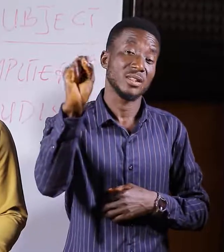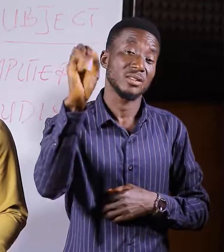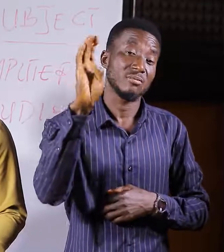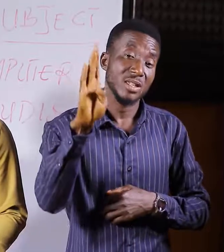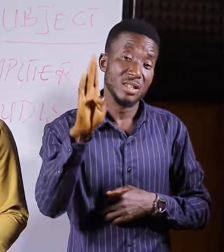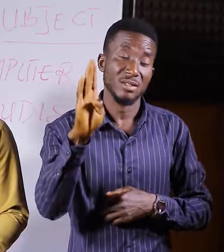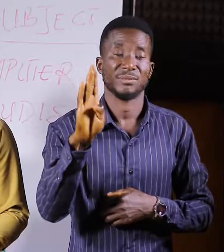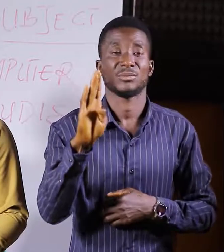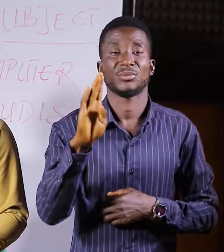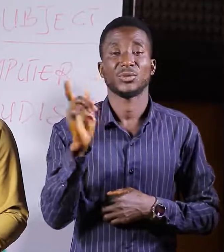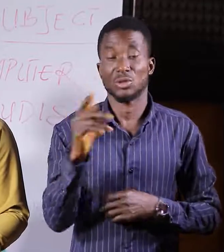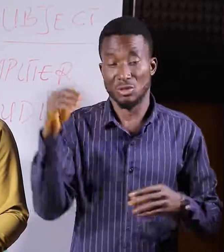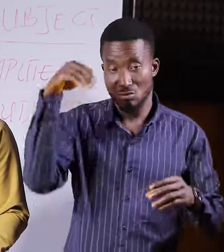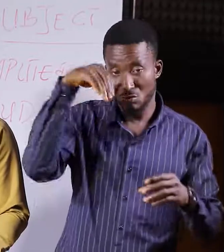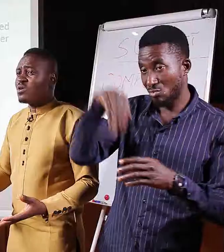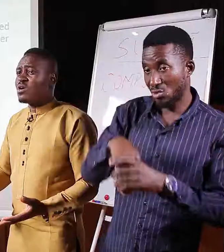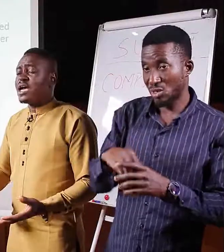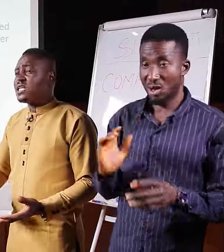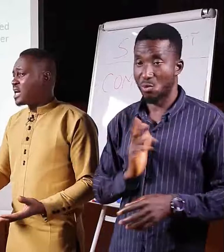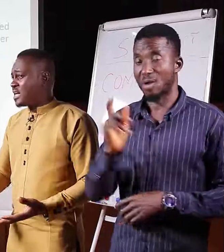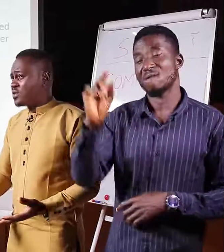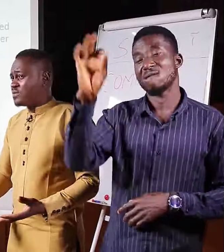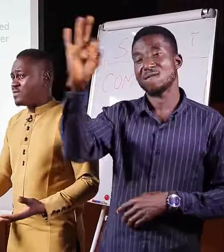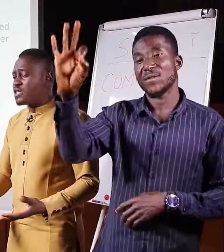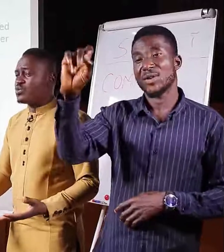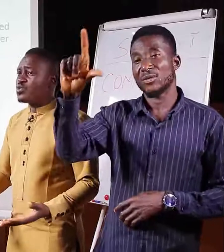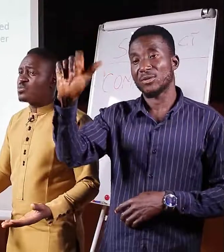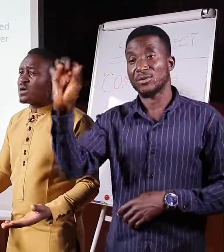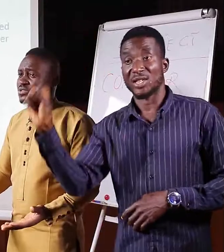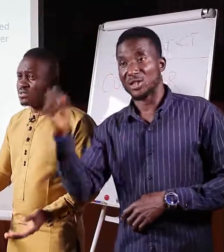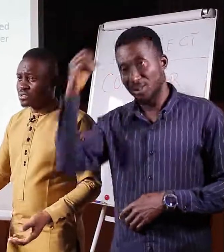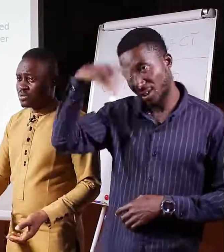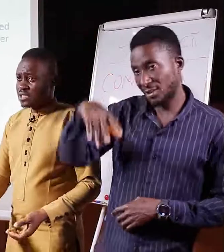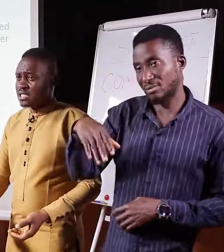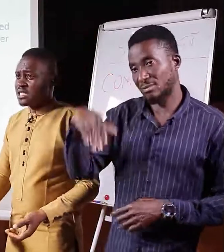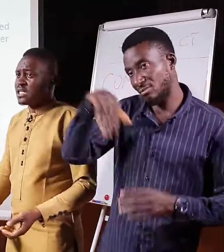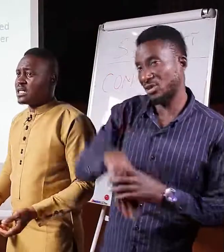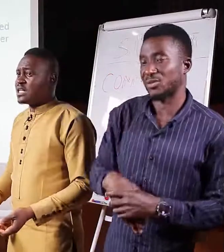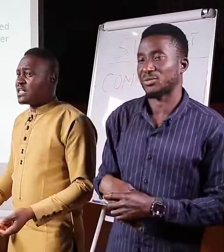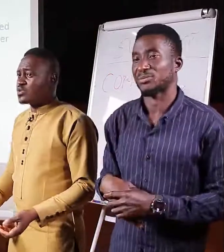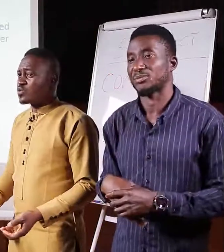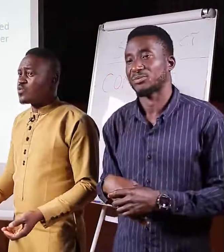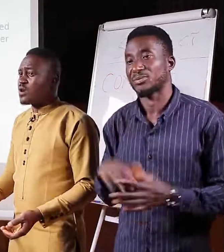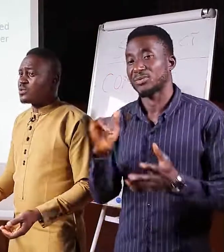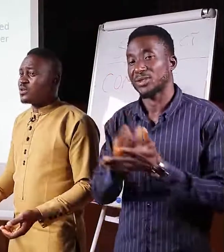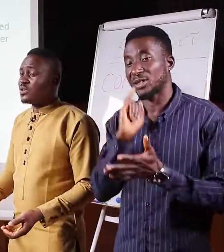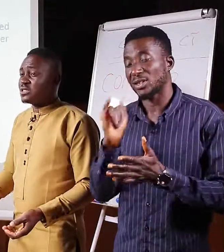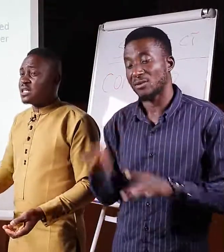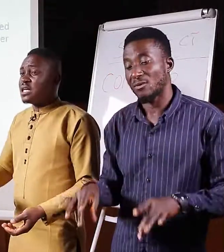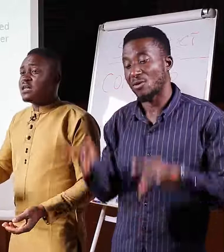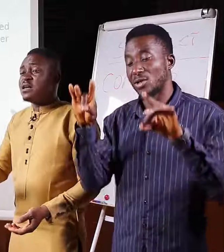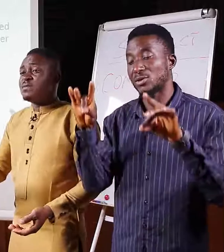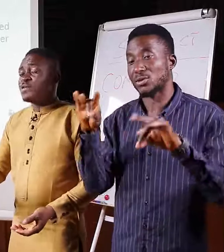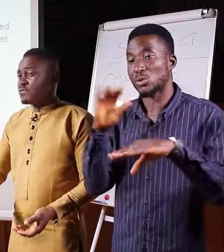drives, that's a universal serial bus, or any kind of device we hope to actually slot in. That is also found